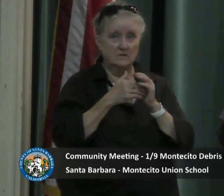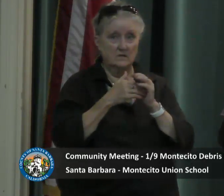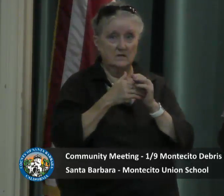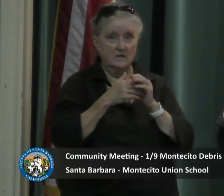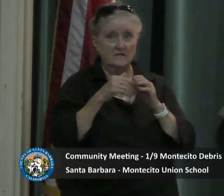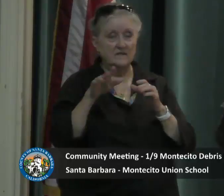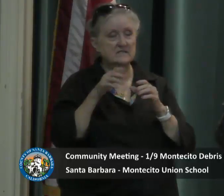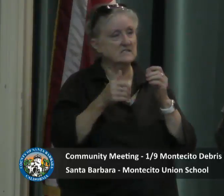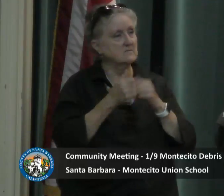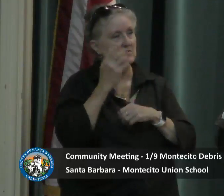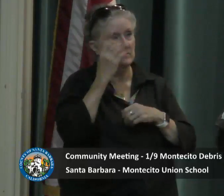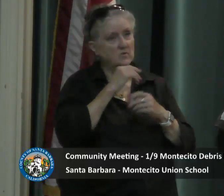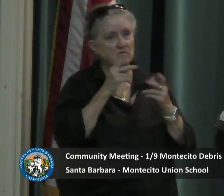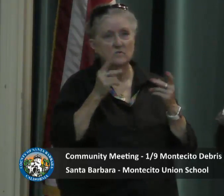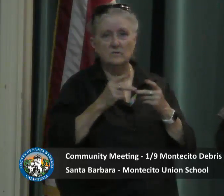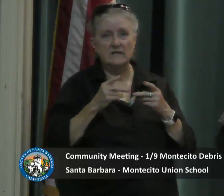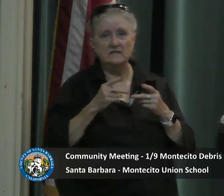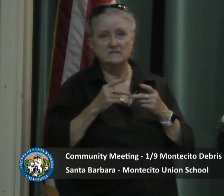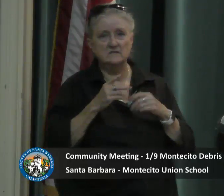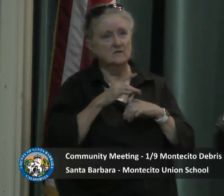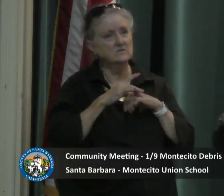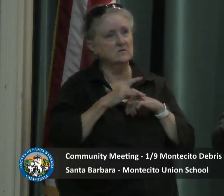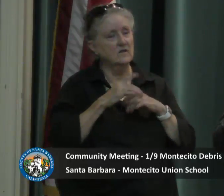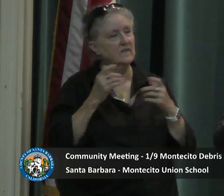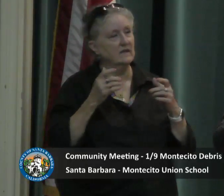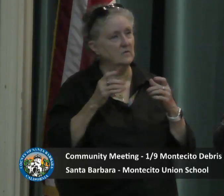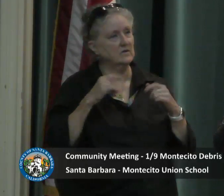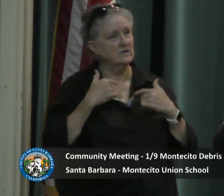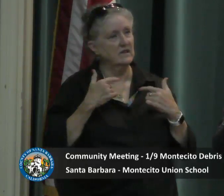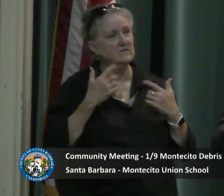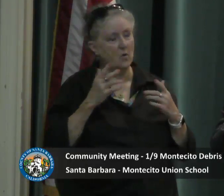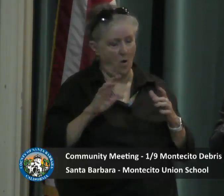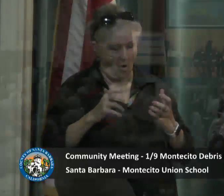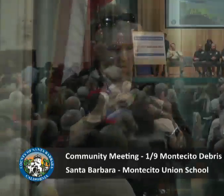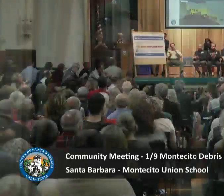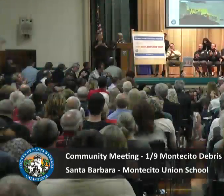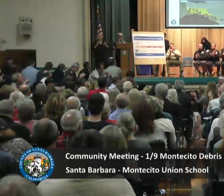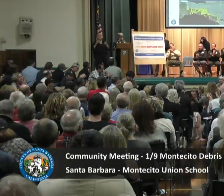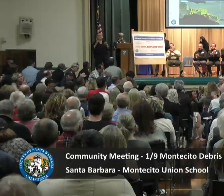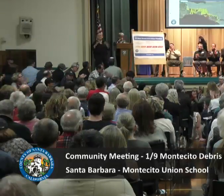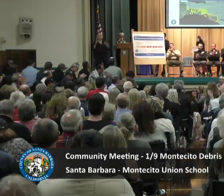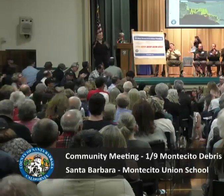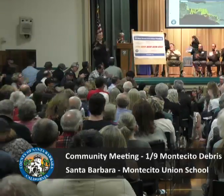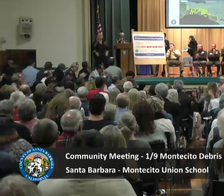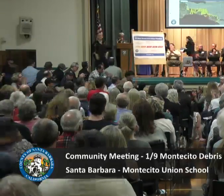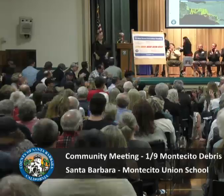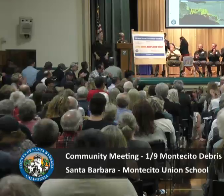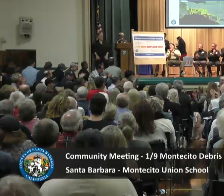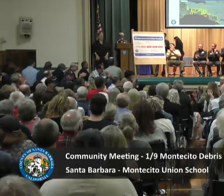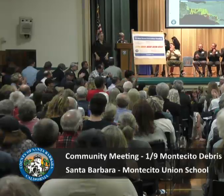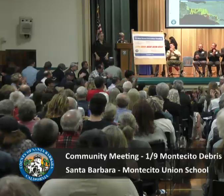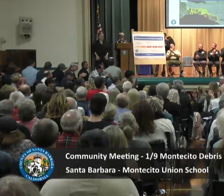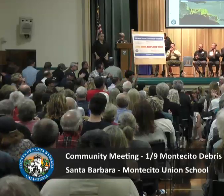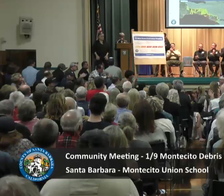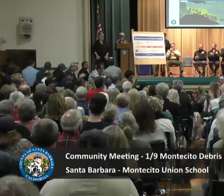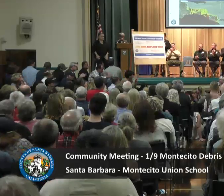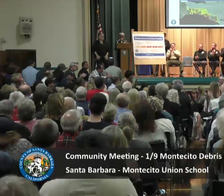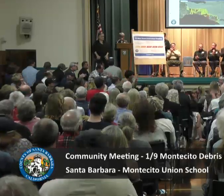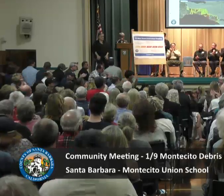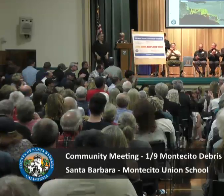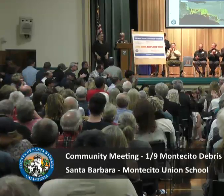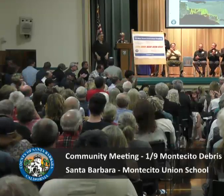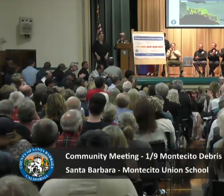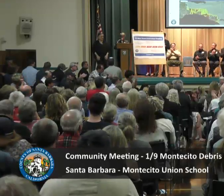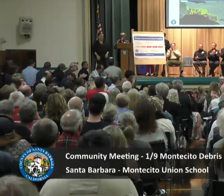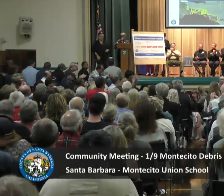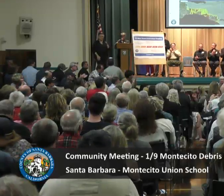most beautiful place on the planet in which to live, and we all want to be here. So,